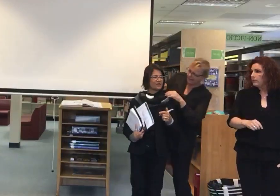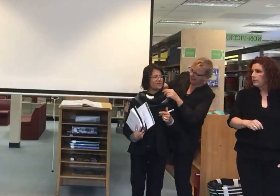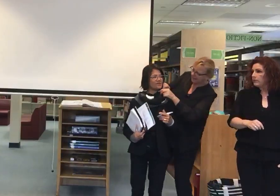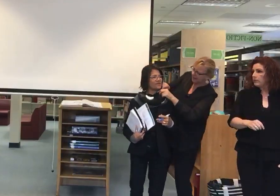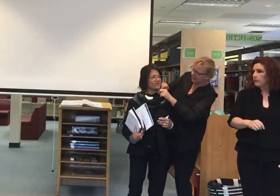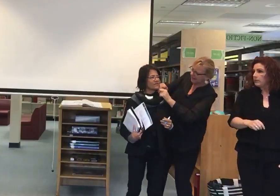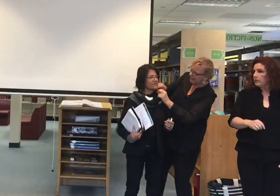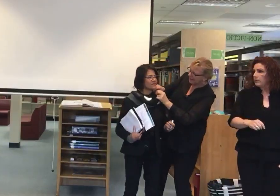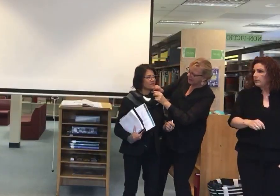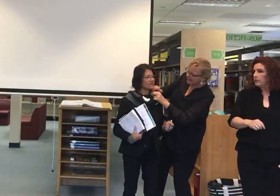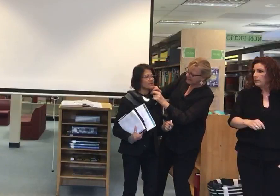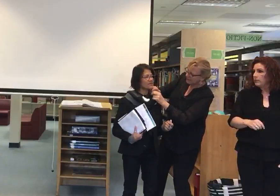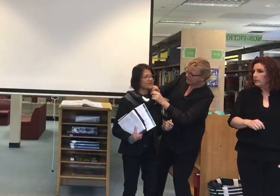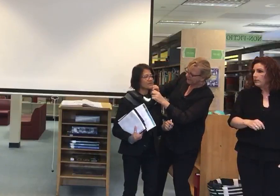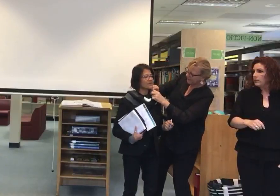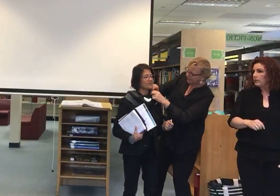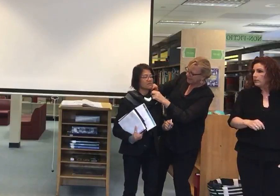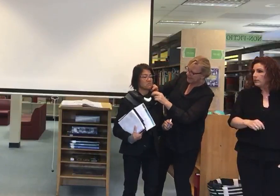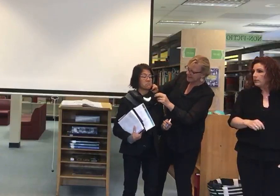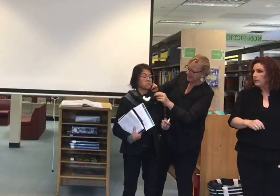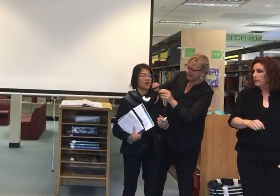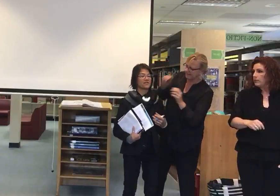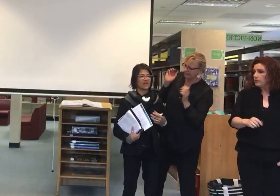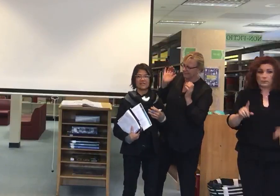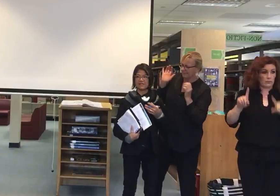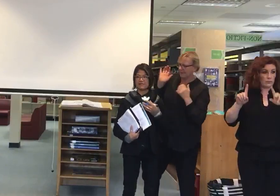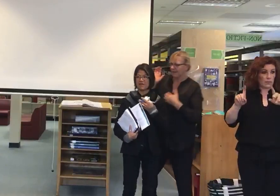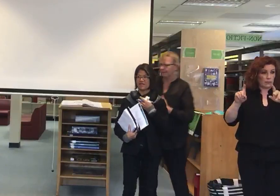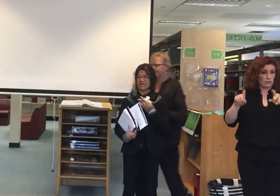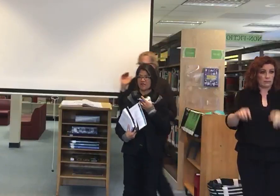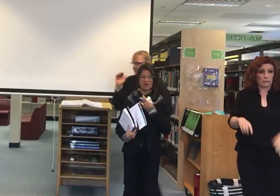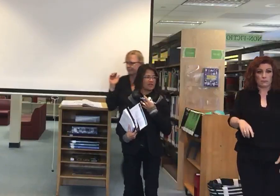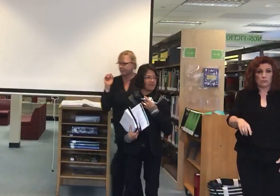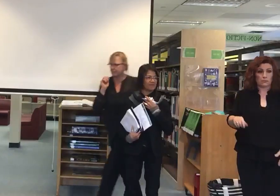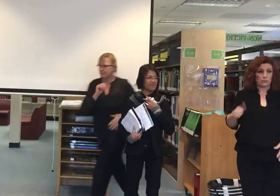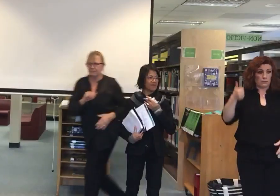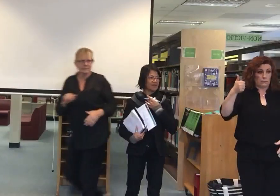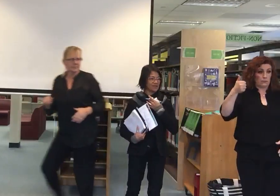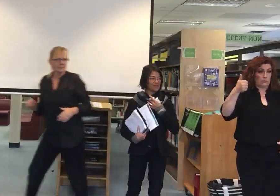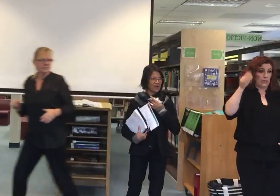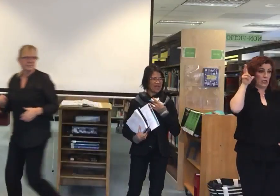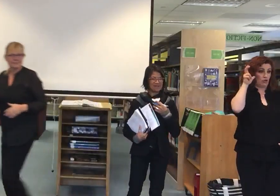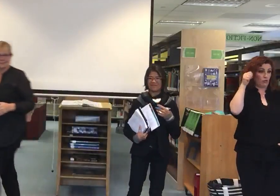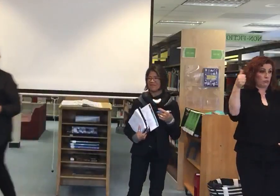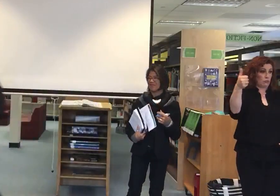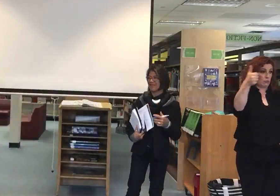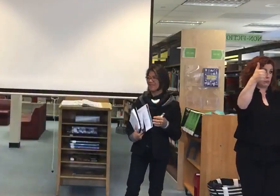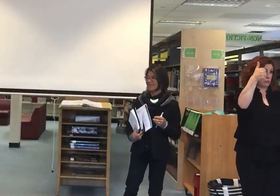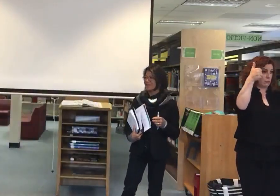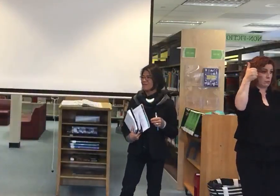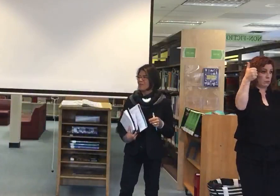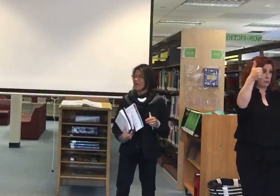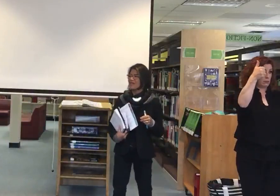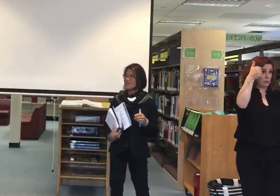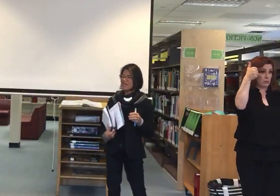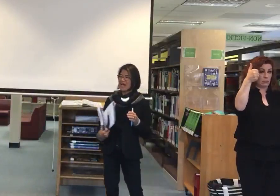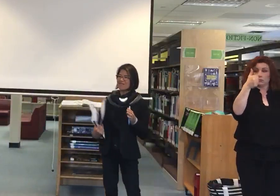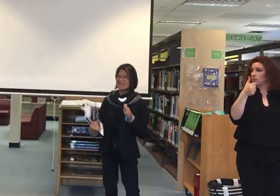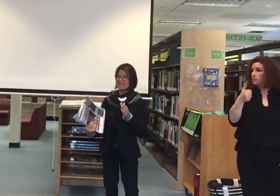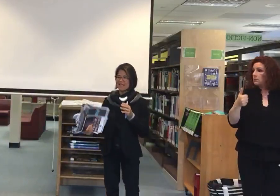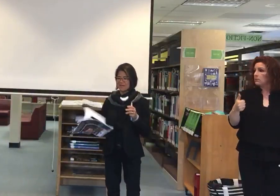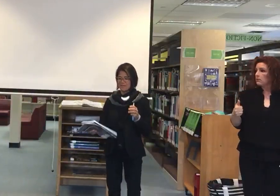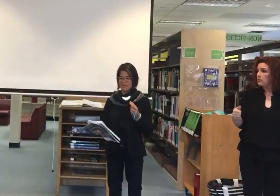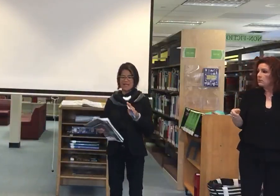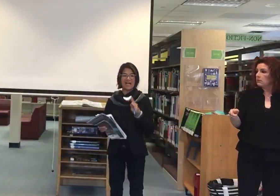Just do that. Is that too? Want to test it? No, it's fine. How's that for everyone? Okay. I used to